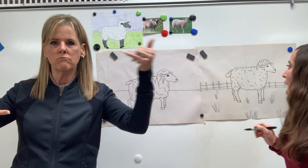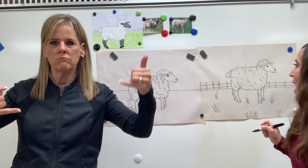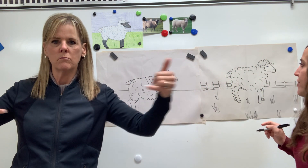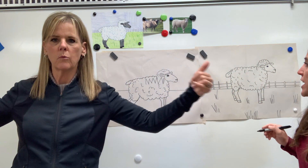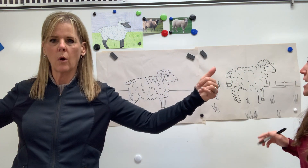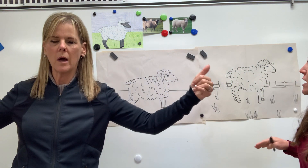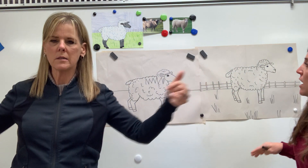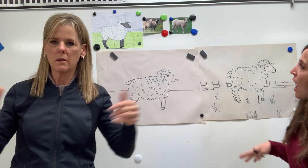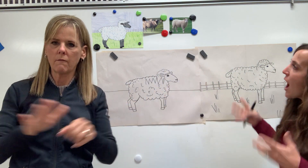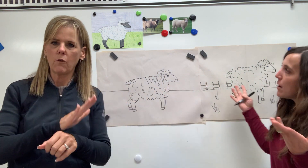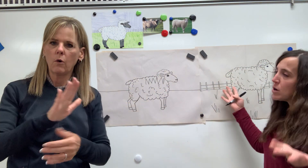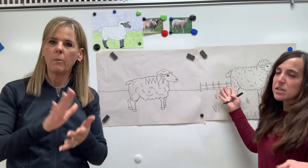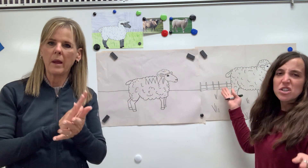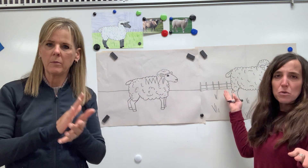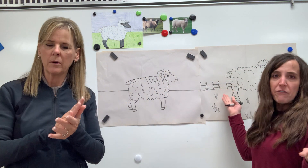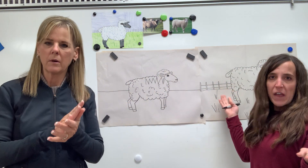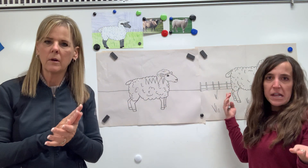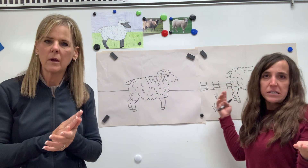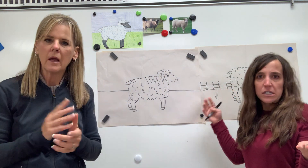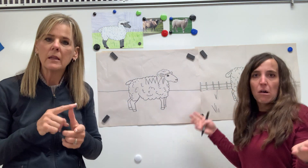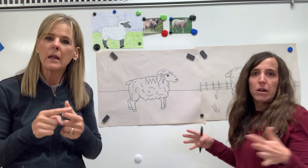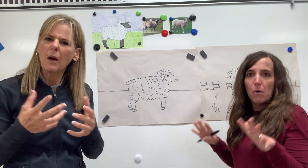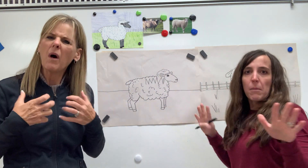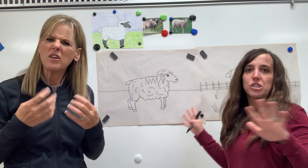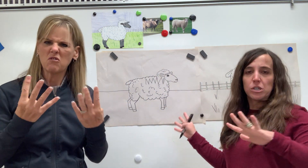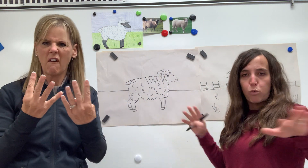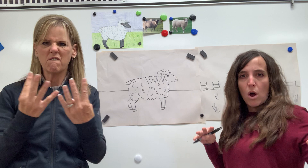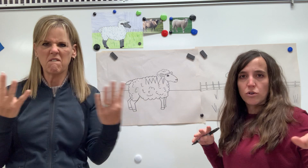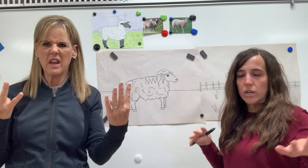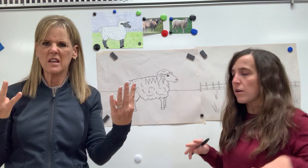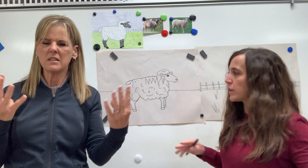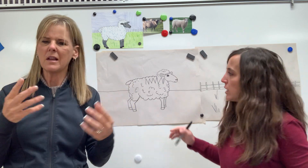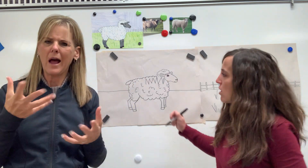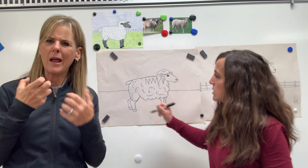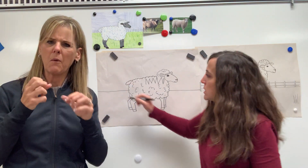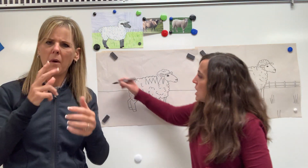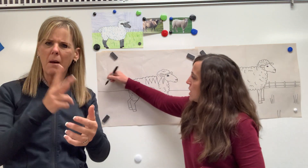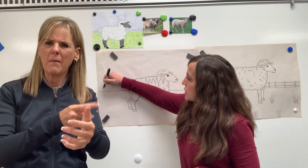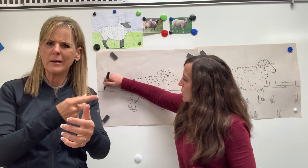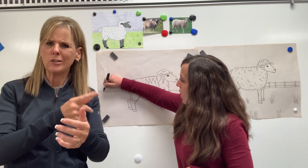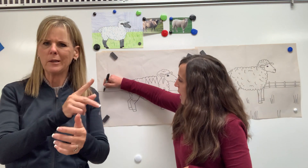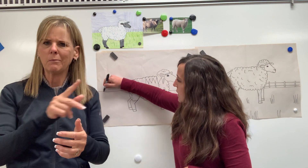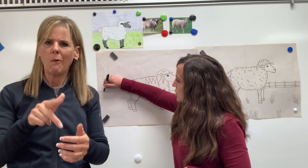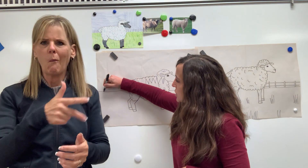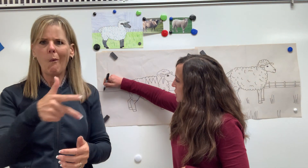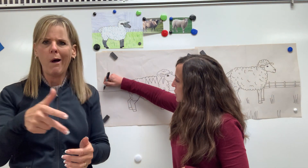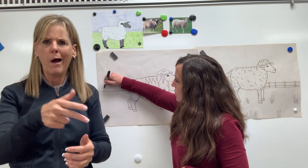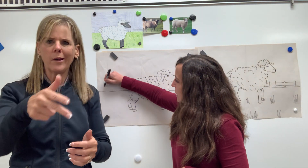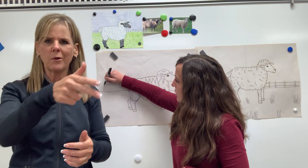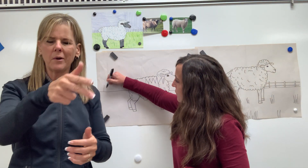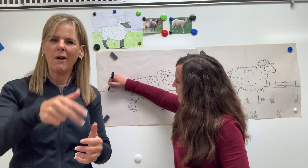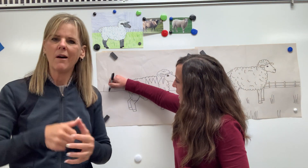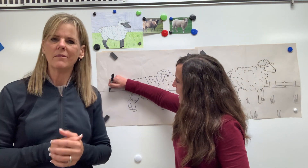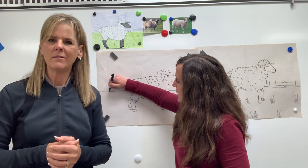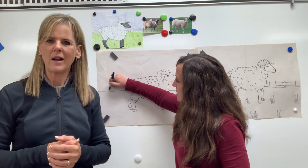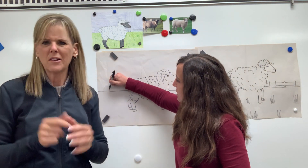And then I wanted to do a fence. You know, I don't want my sheep wandering off getting lost. So I could just do a little fence on